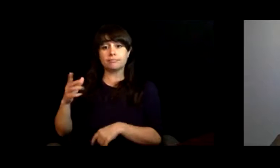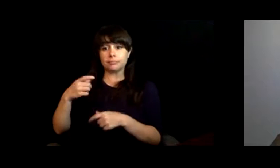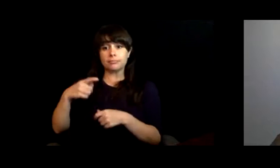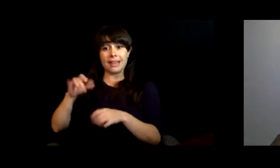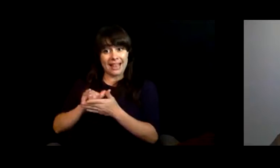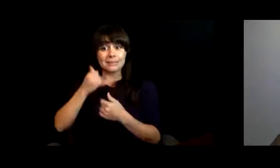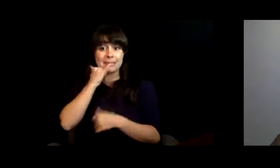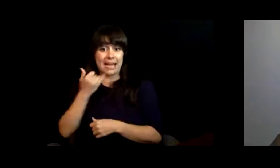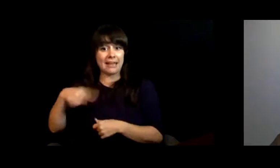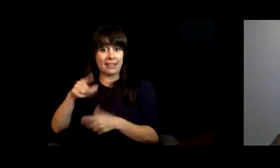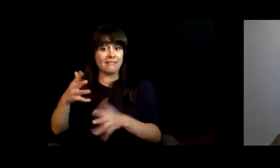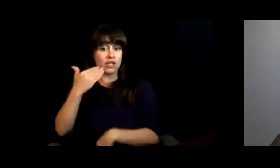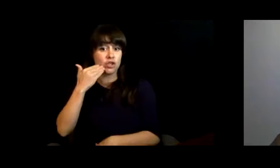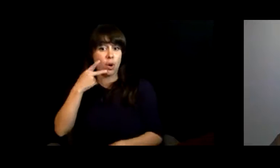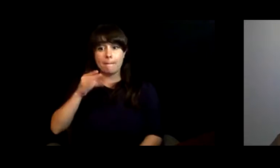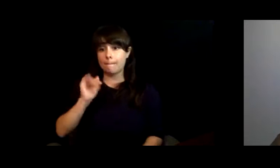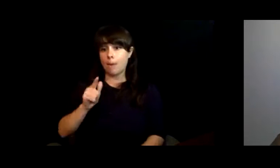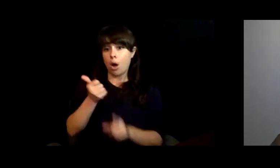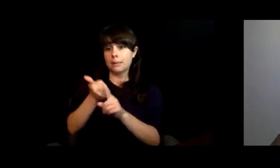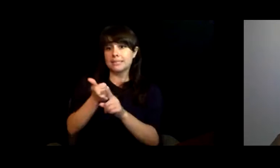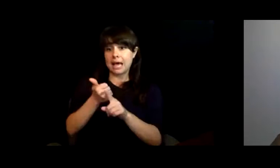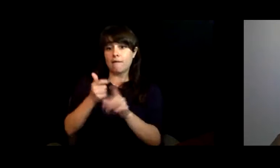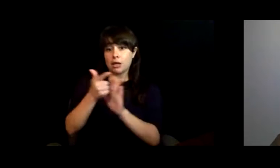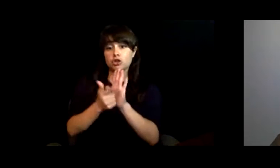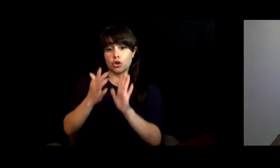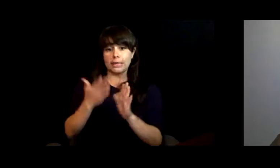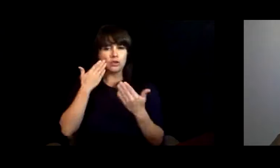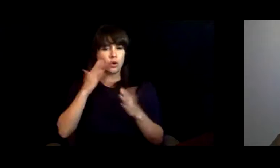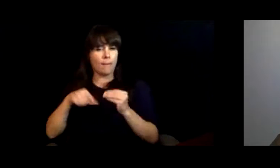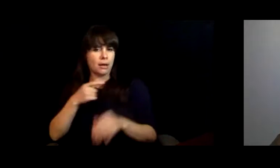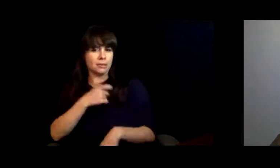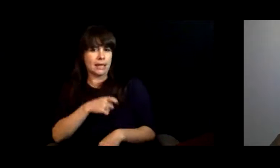Sickles is an attorney, but that's something that you just can't have.